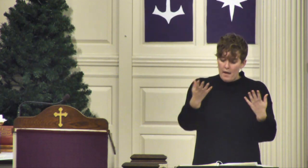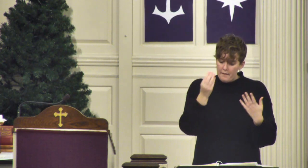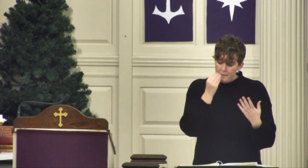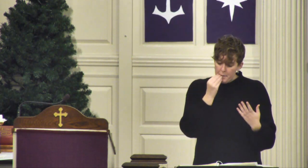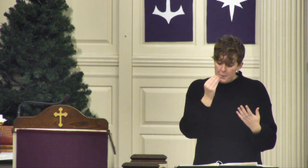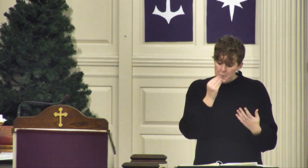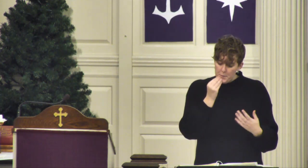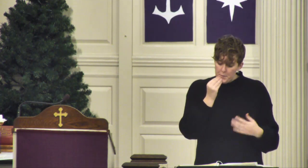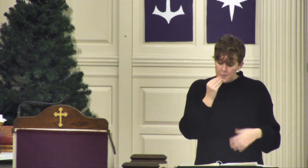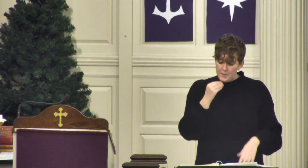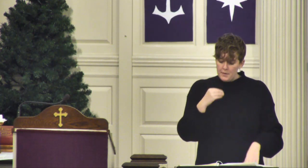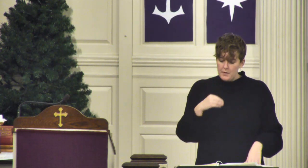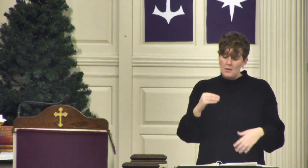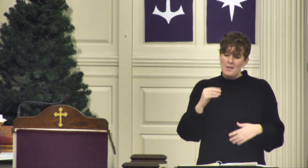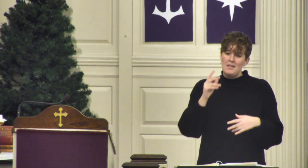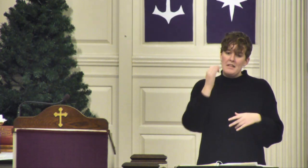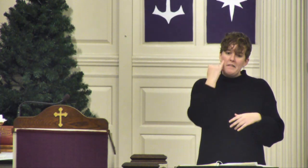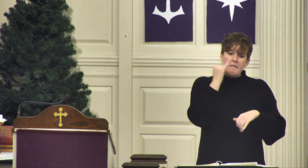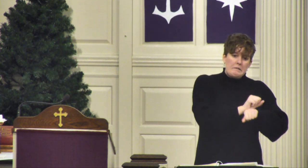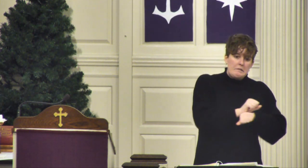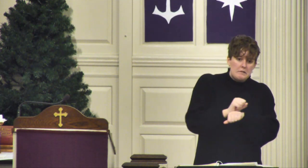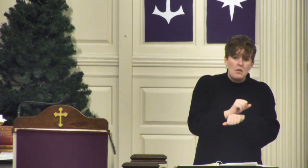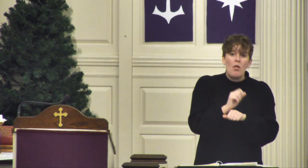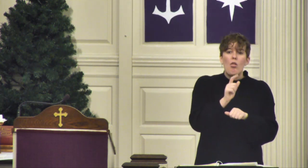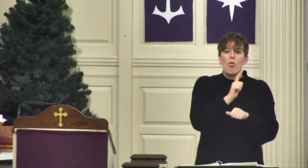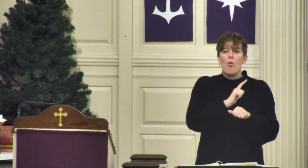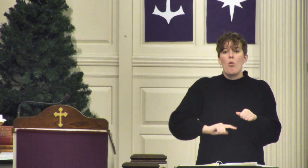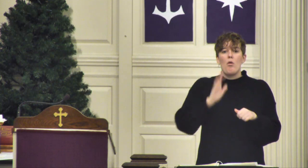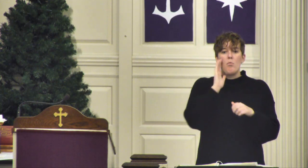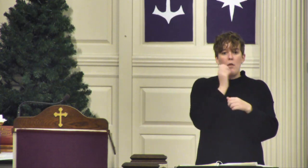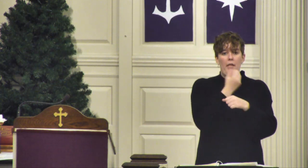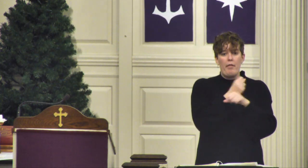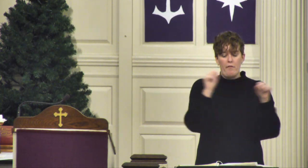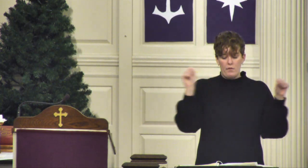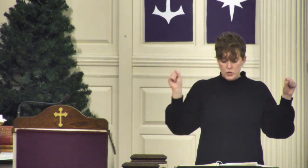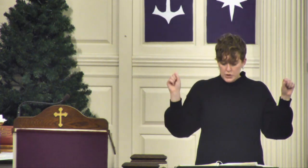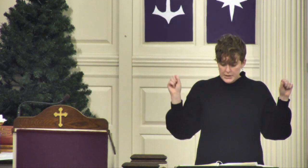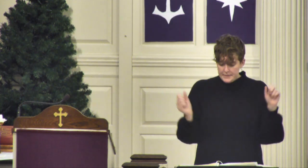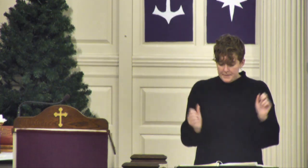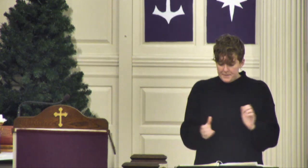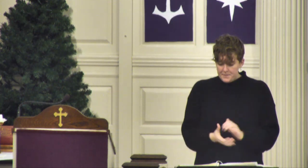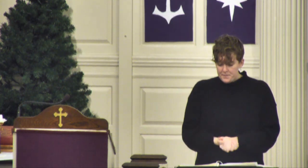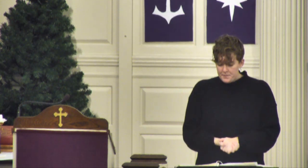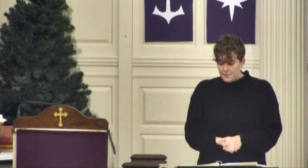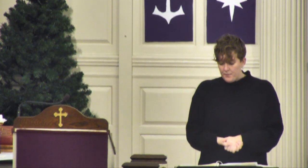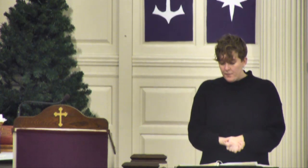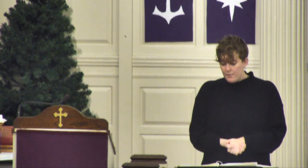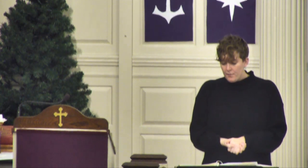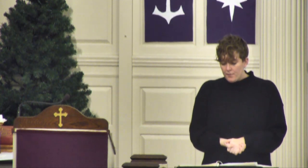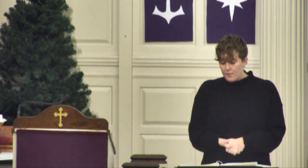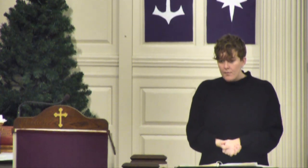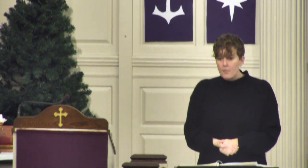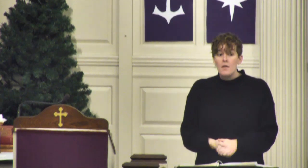hungry, the Lord sets captives free.